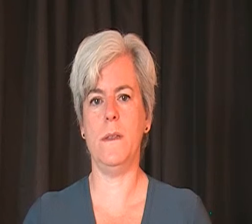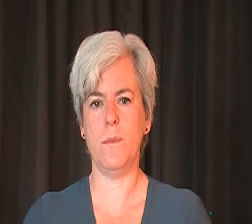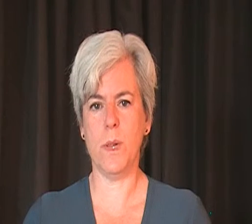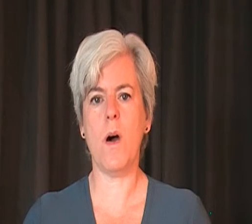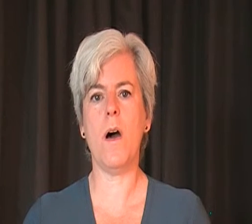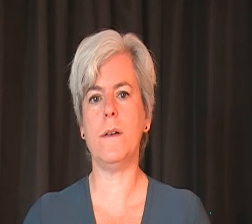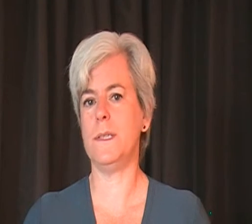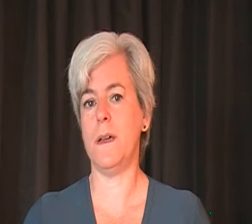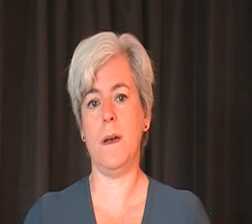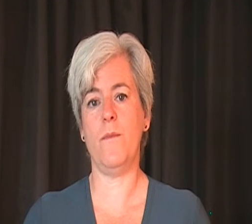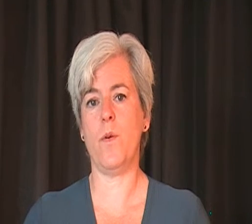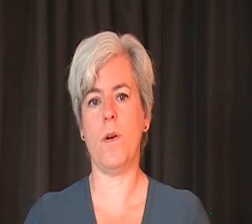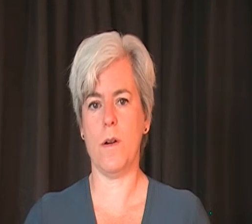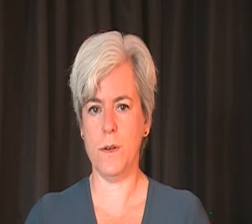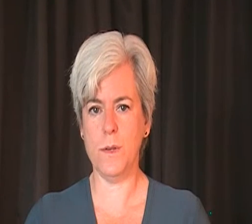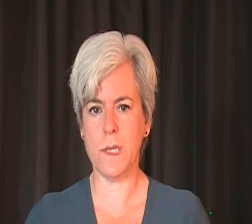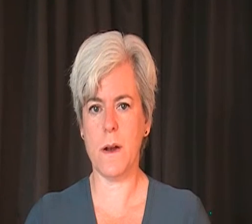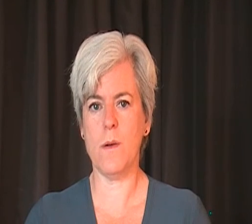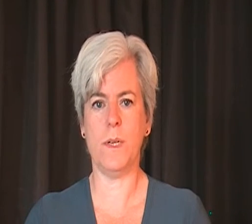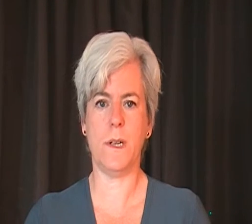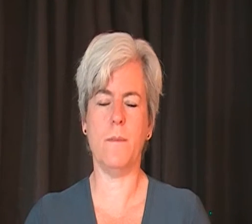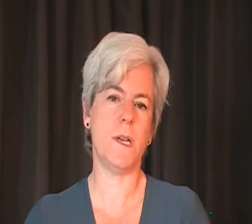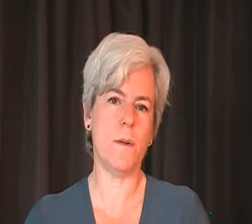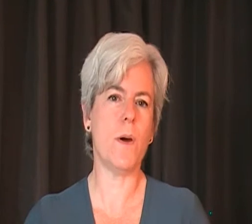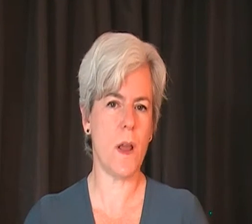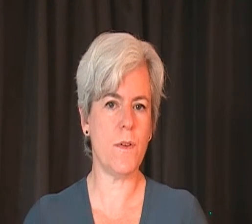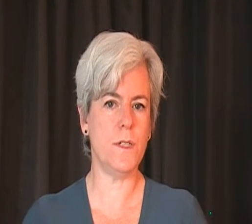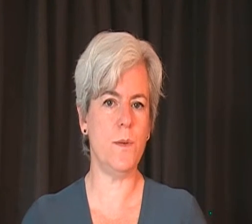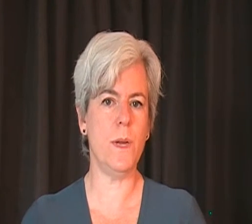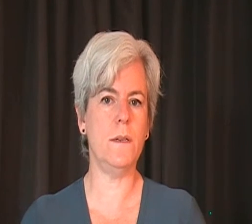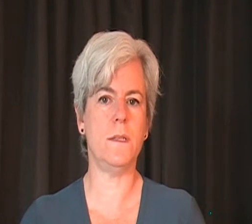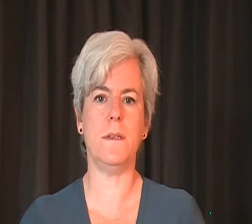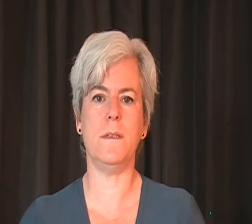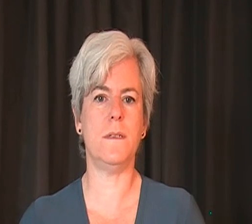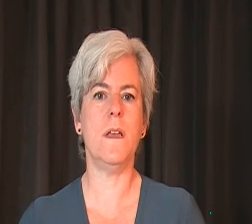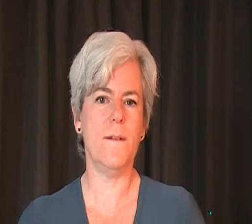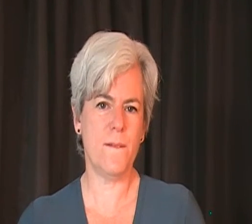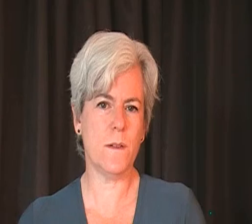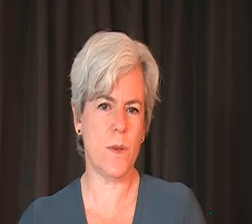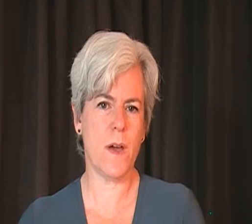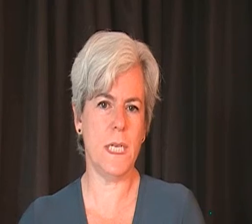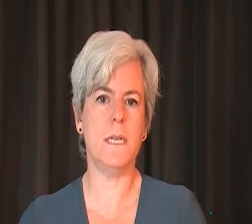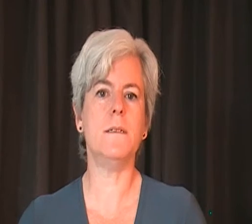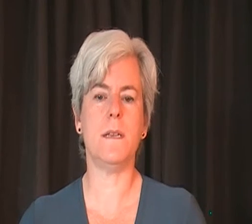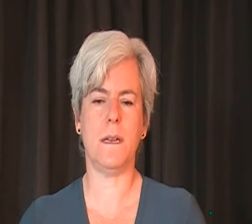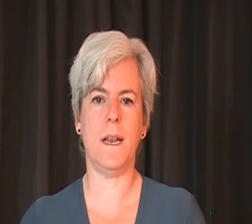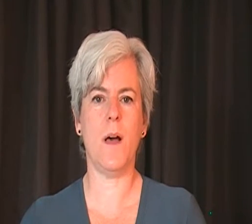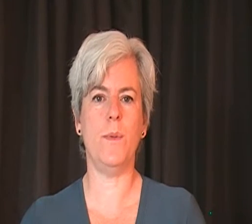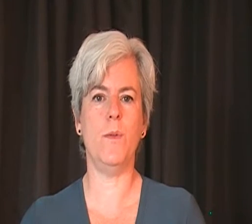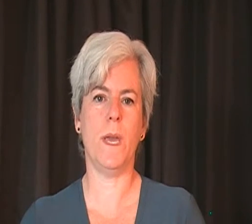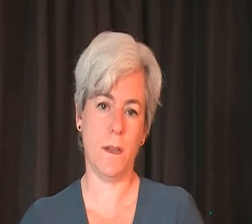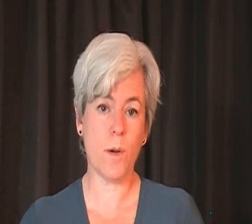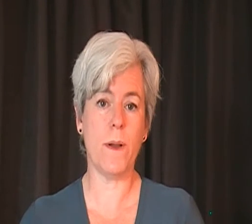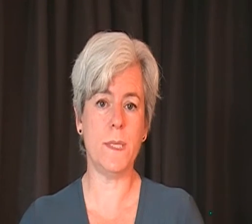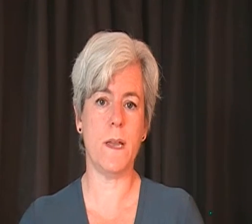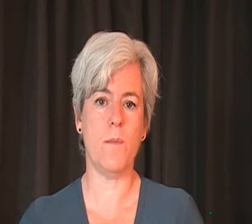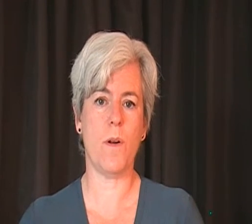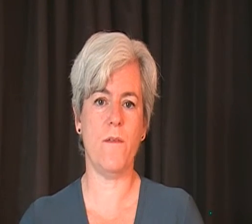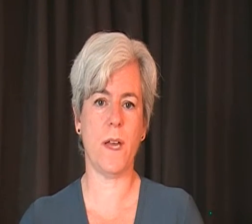read the blog, sign up for our newsletter, which comes out about every 2 weeks, and it's filled with ideas that can help you make your website more